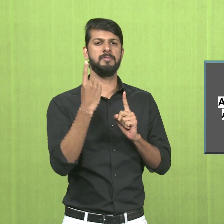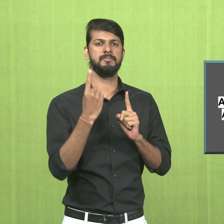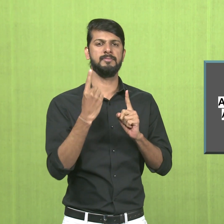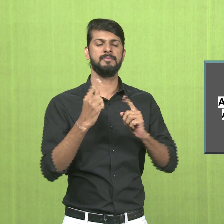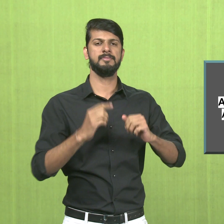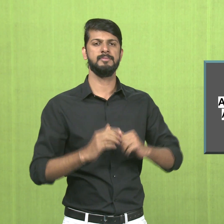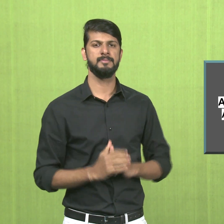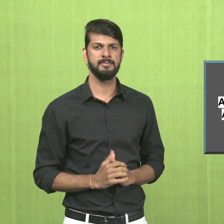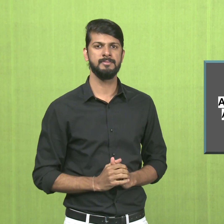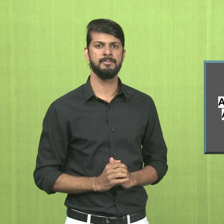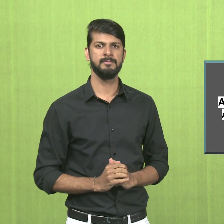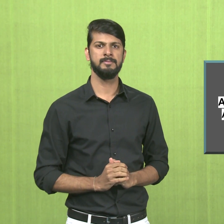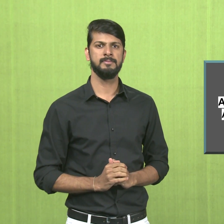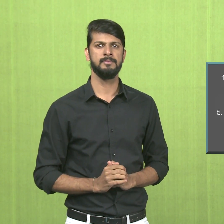Part 1.